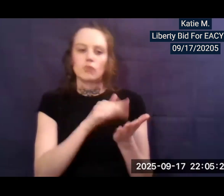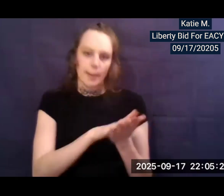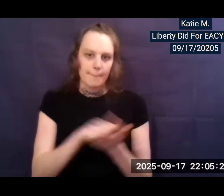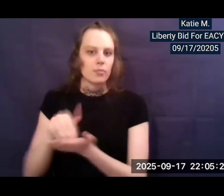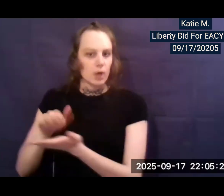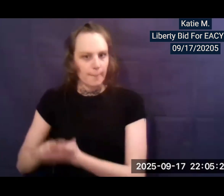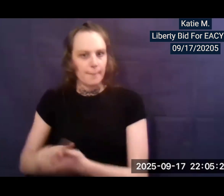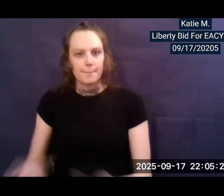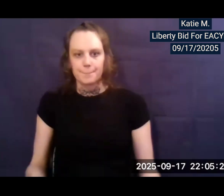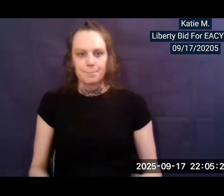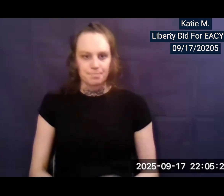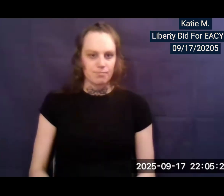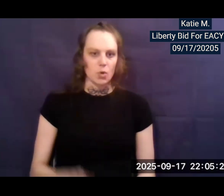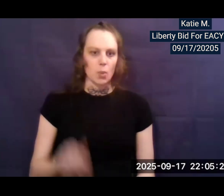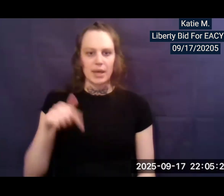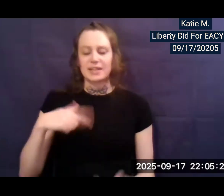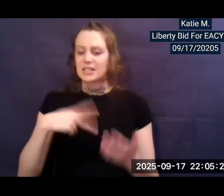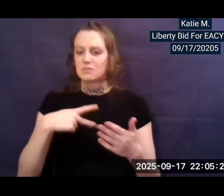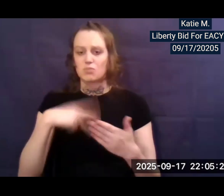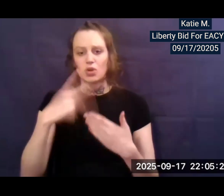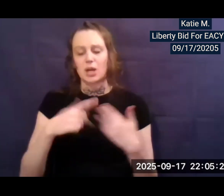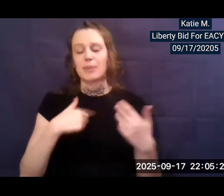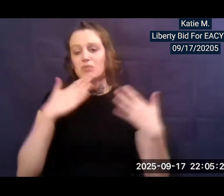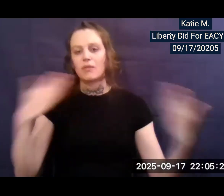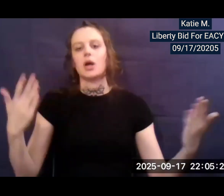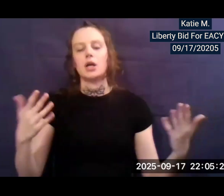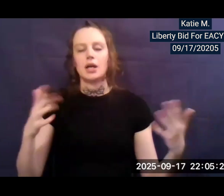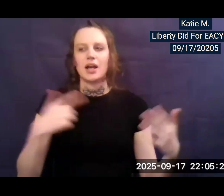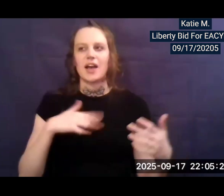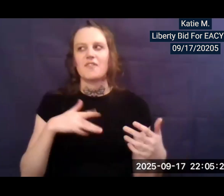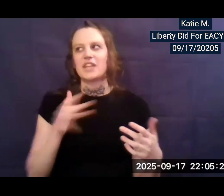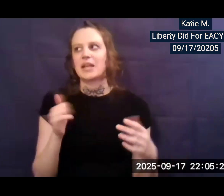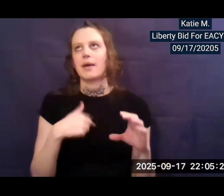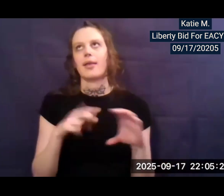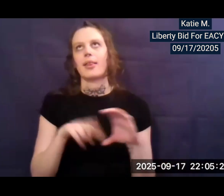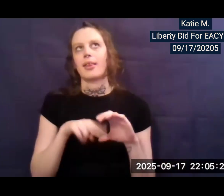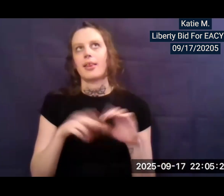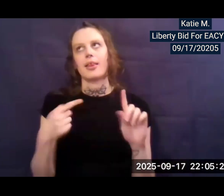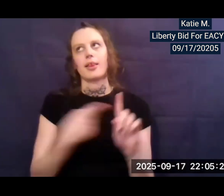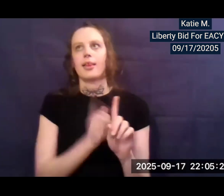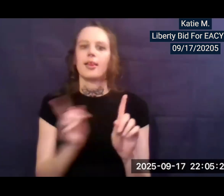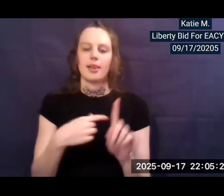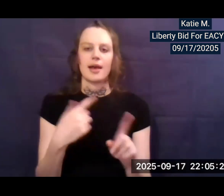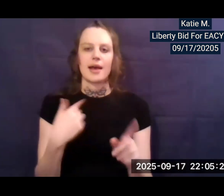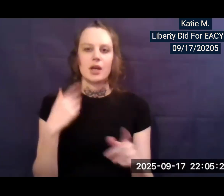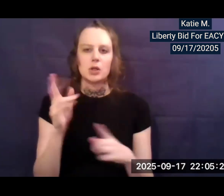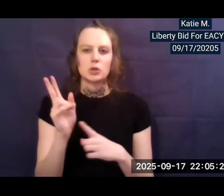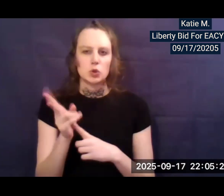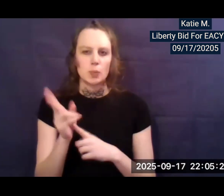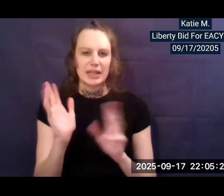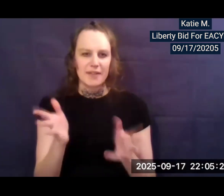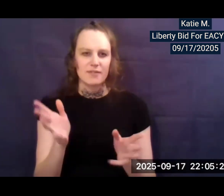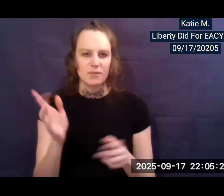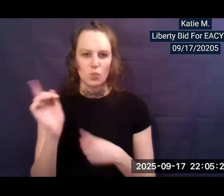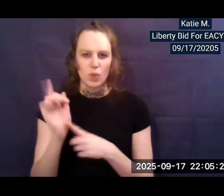grateful for this program. I feel like I rambled, but I know I got like 2 minutes left or 1 minute.